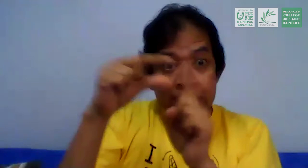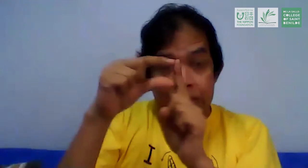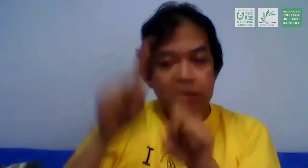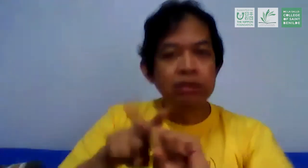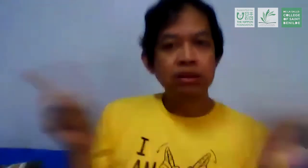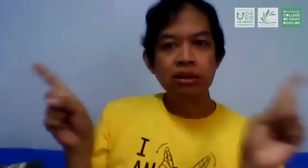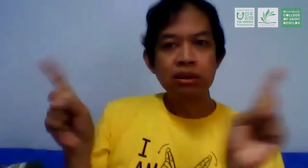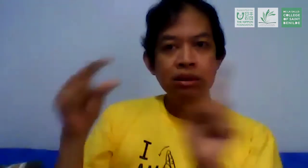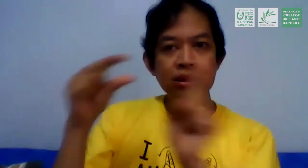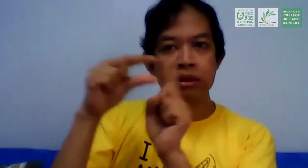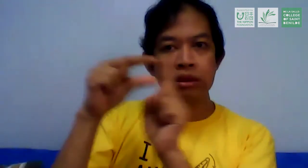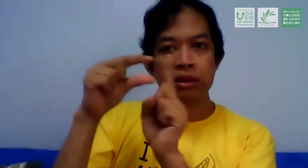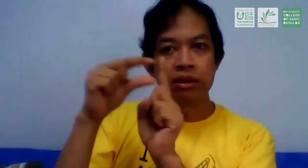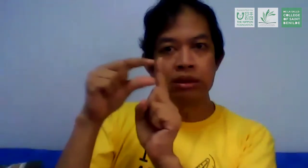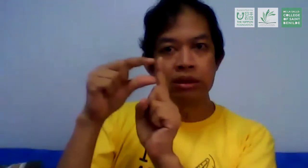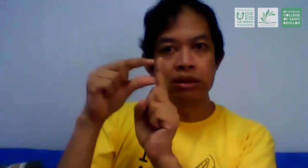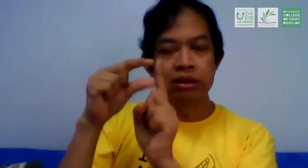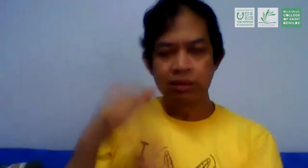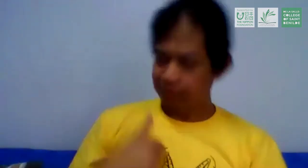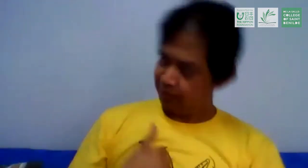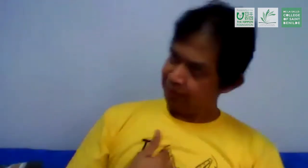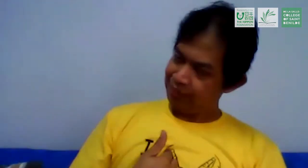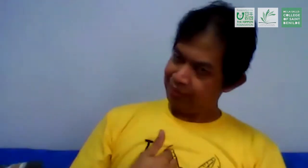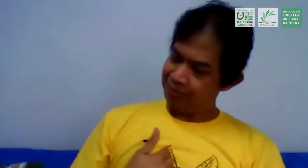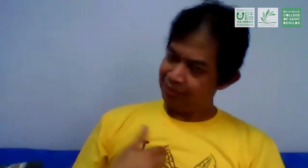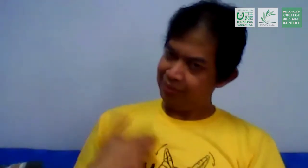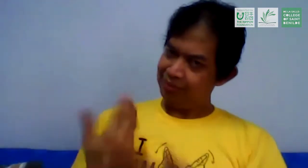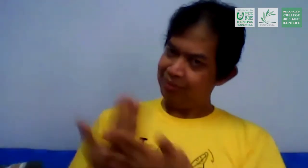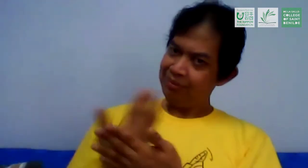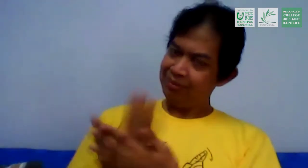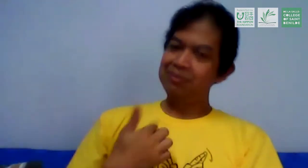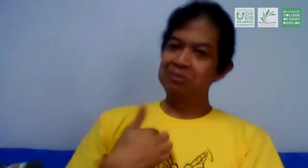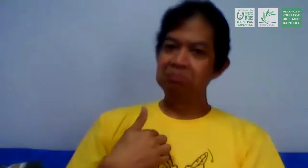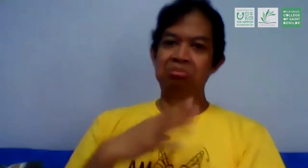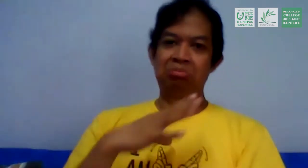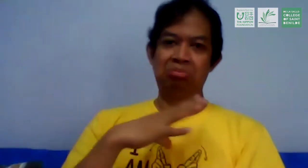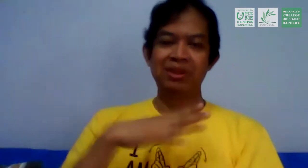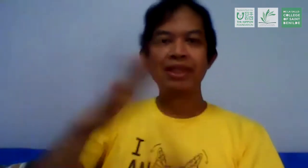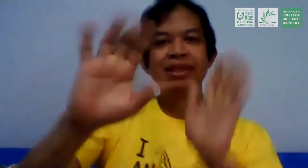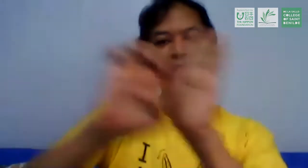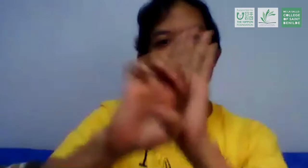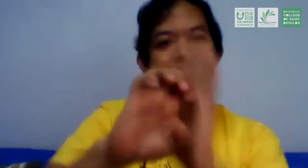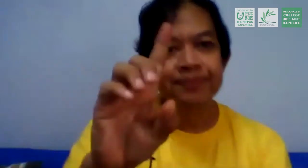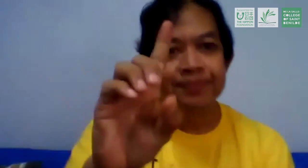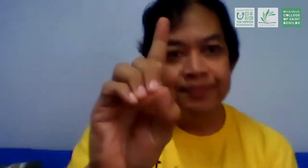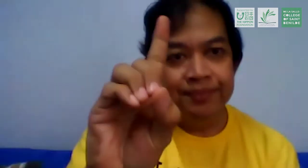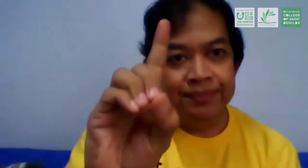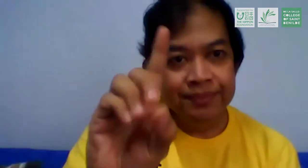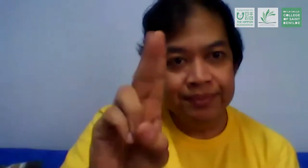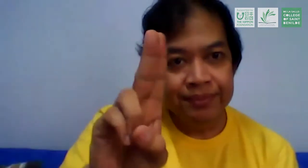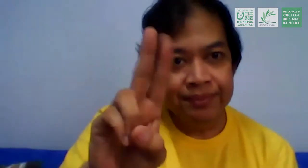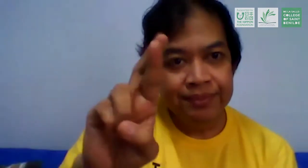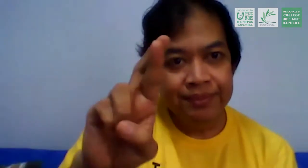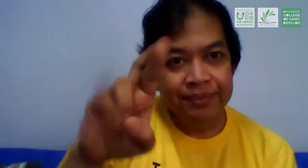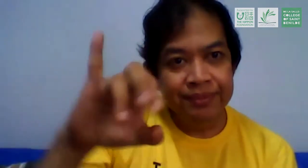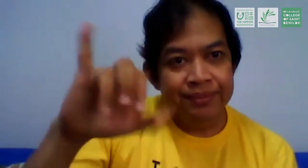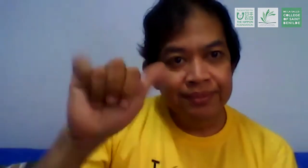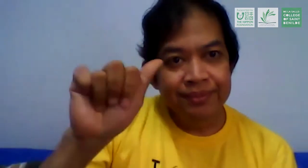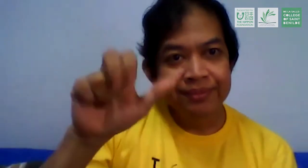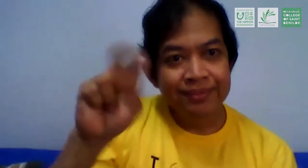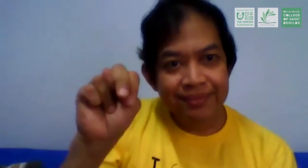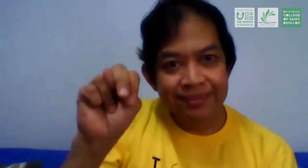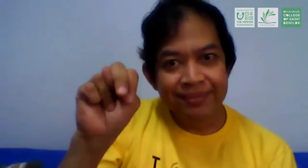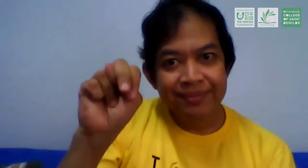We were able to communicate, fortunately, but the words we use were different. For